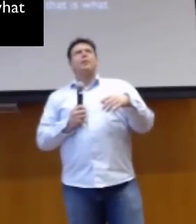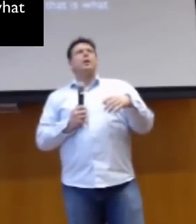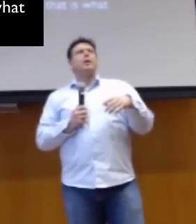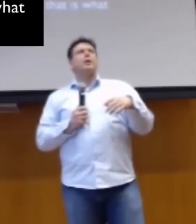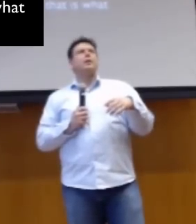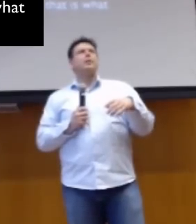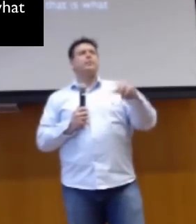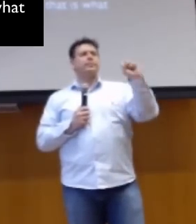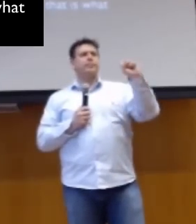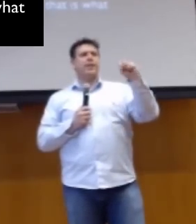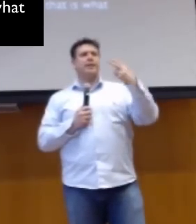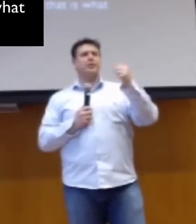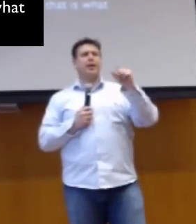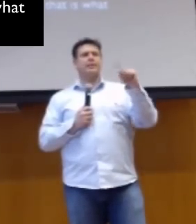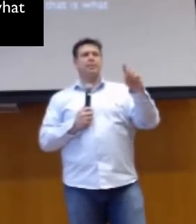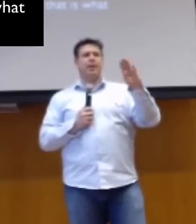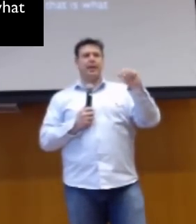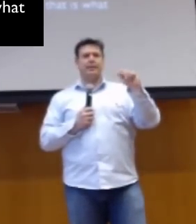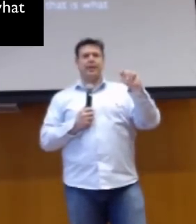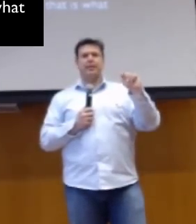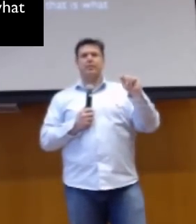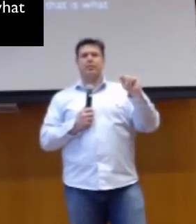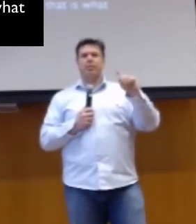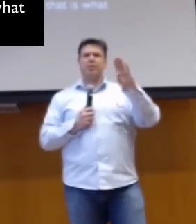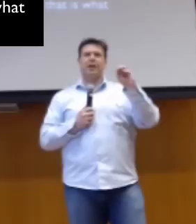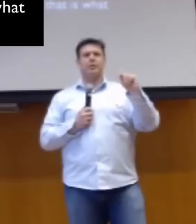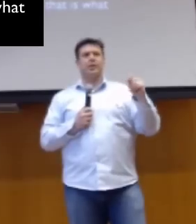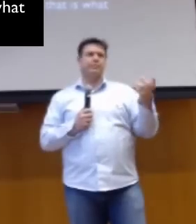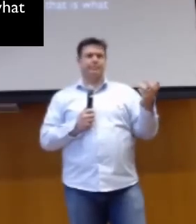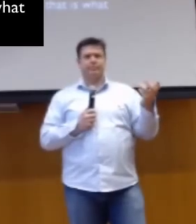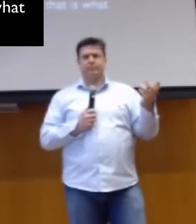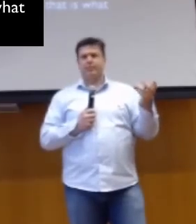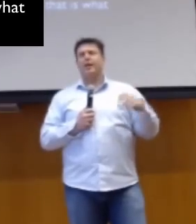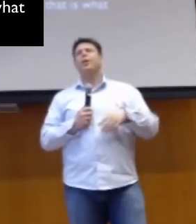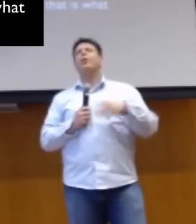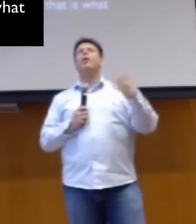S-H-A-Z-B-A-T, or B-O-T, or